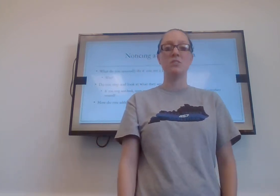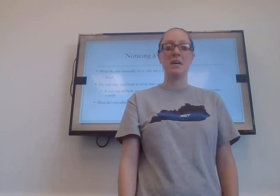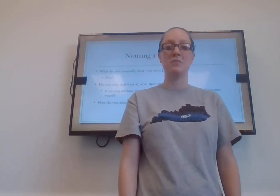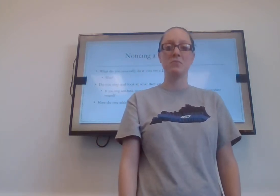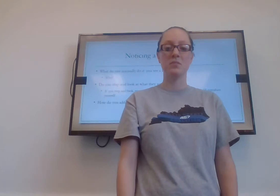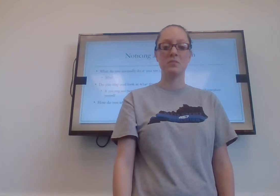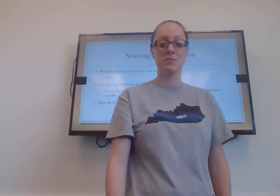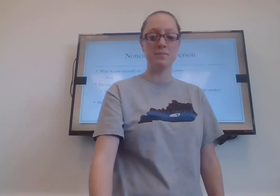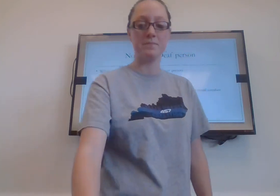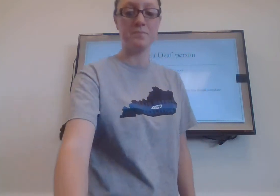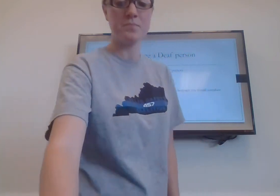deaf.